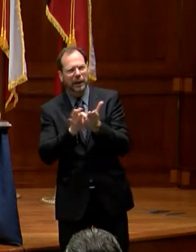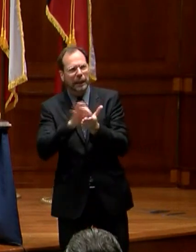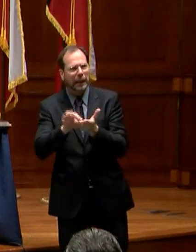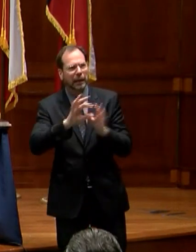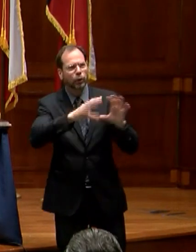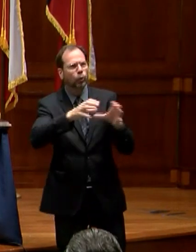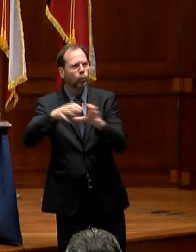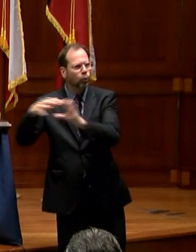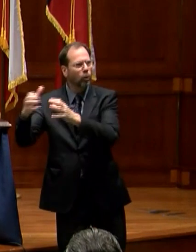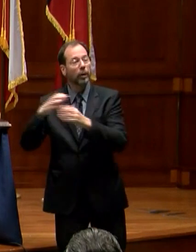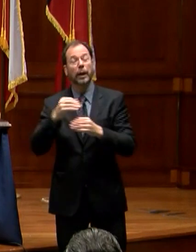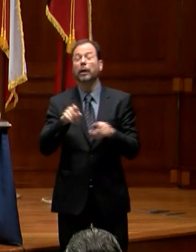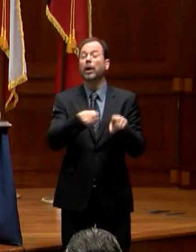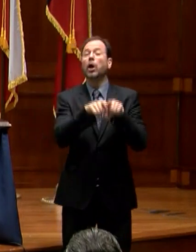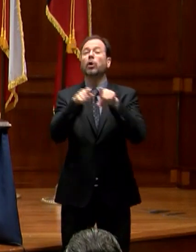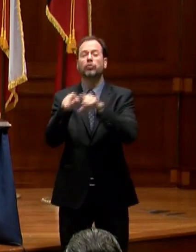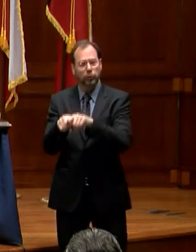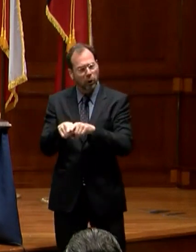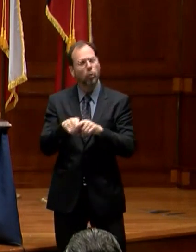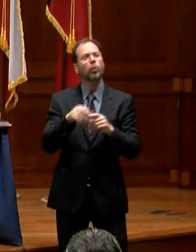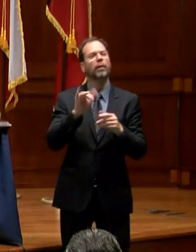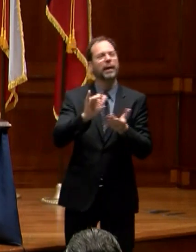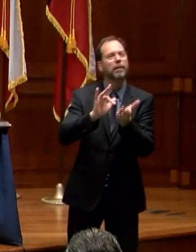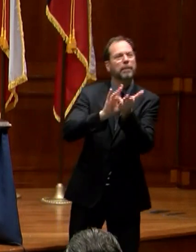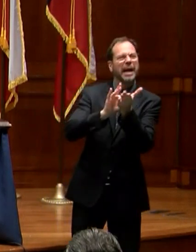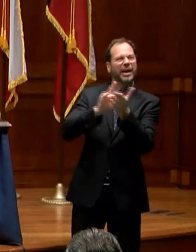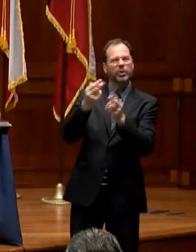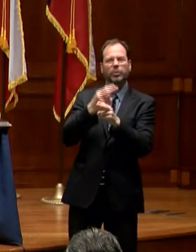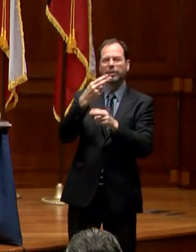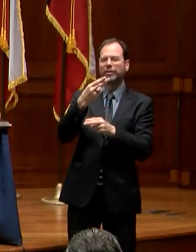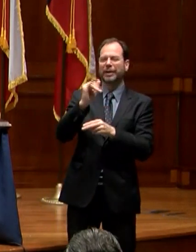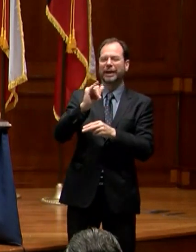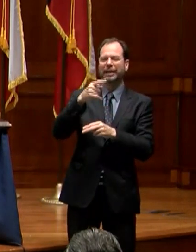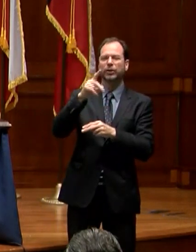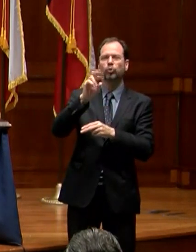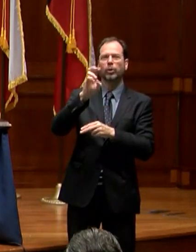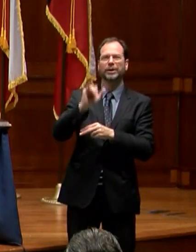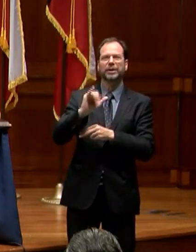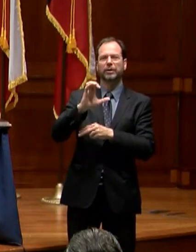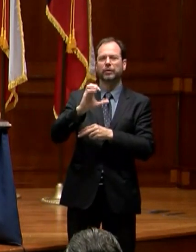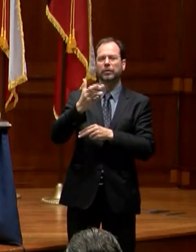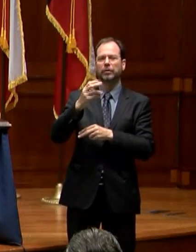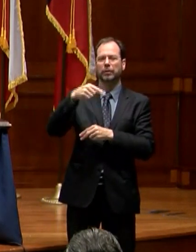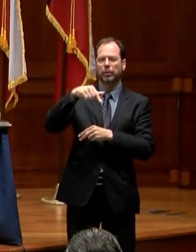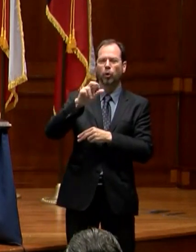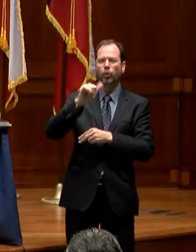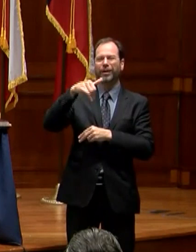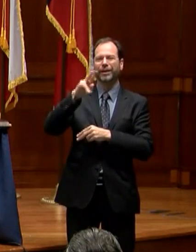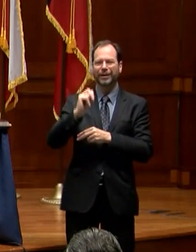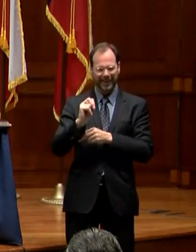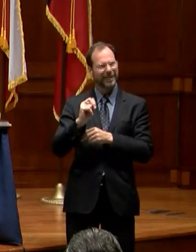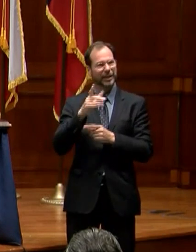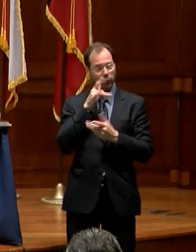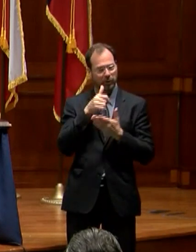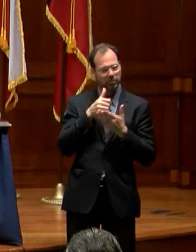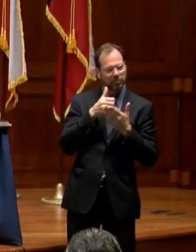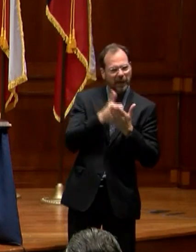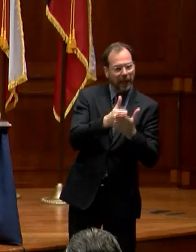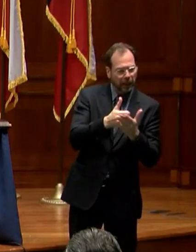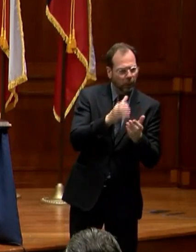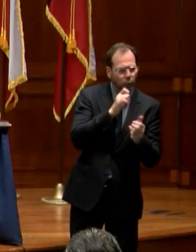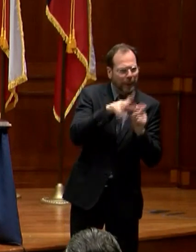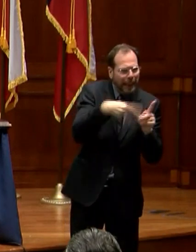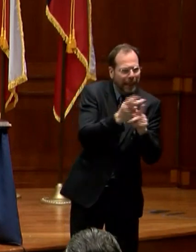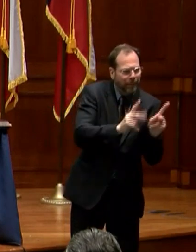the hydroxychloroquine is being used on patients, so that data is kind of making its way up to the state to inform those decisions? Sure. I will tell you